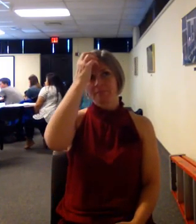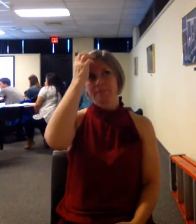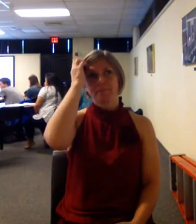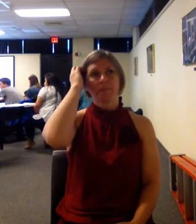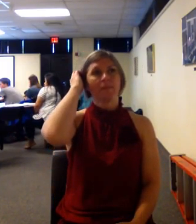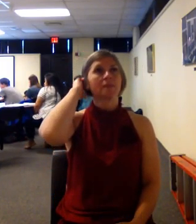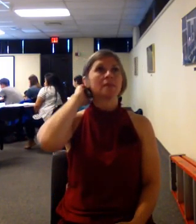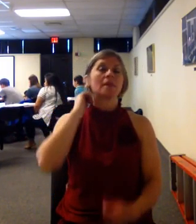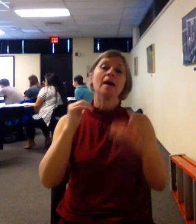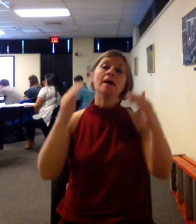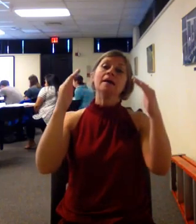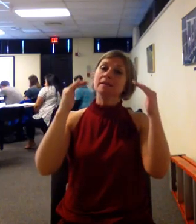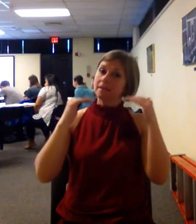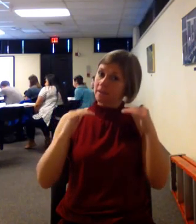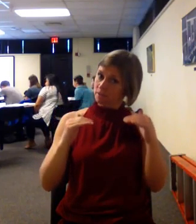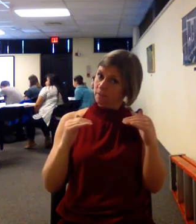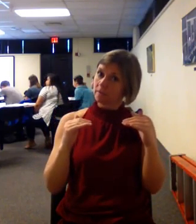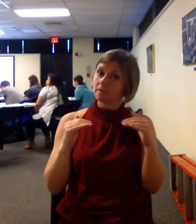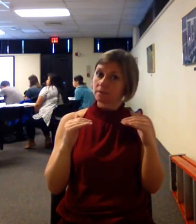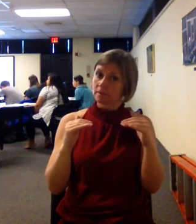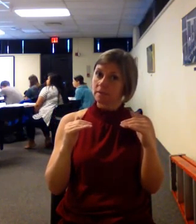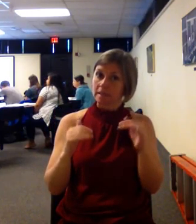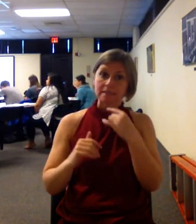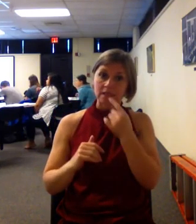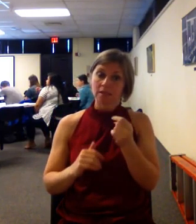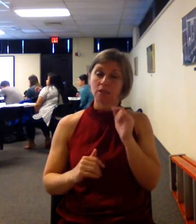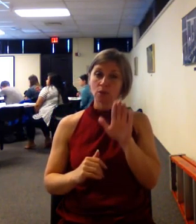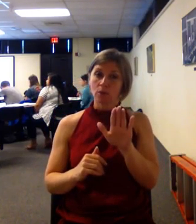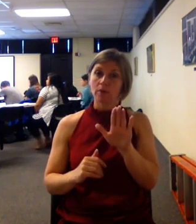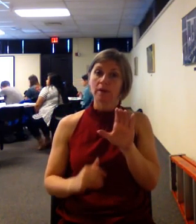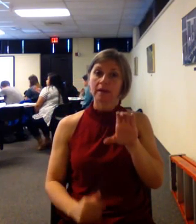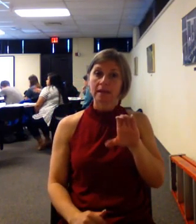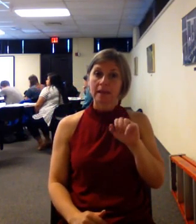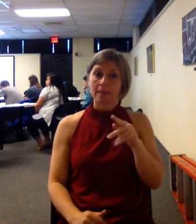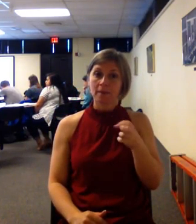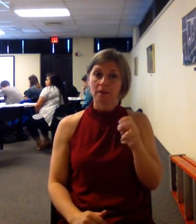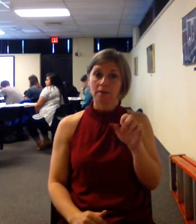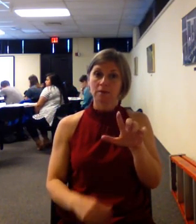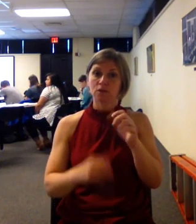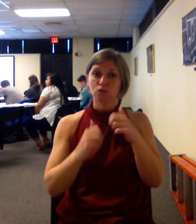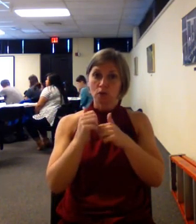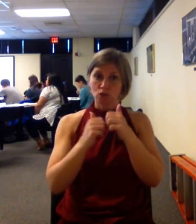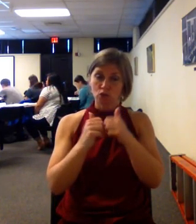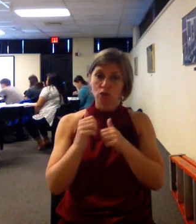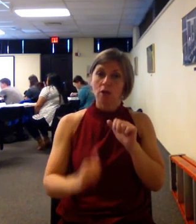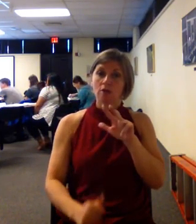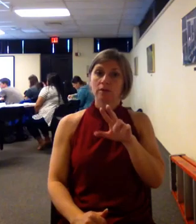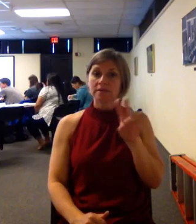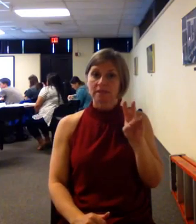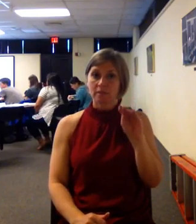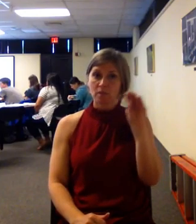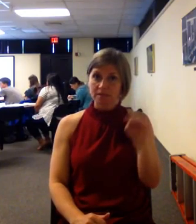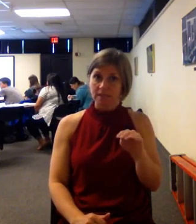And the next one, once again, he's telling you your capital structures. 37% equity. This time he gives you the preferred